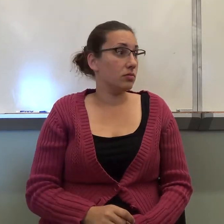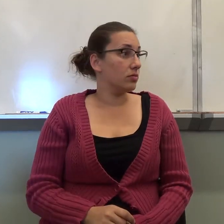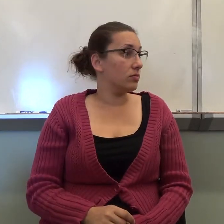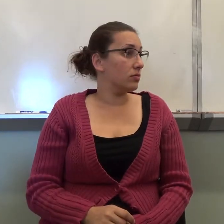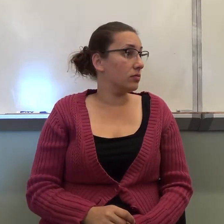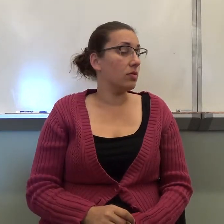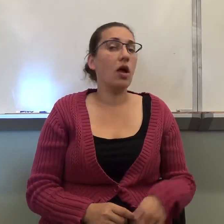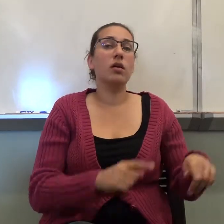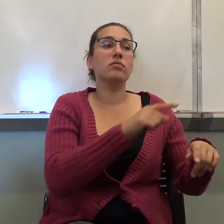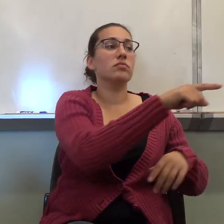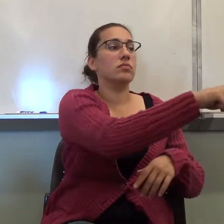31. Okay.